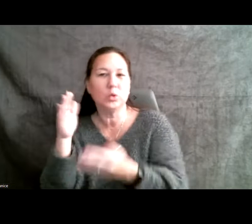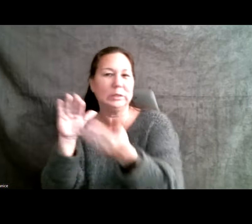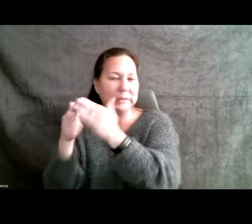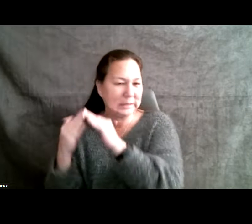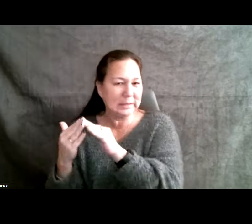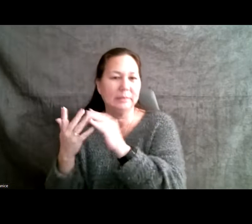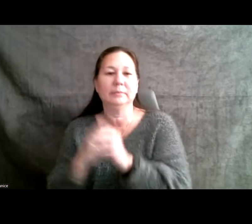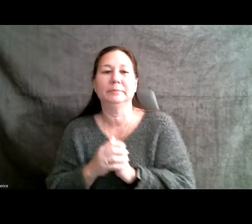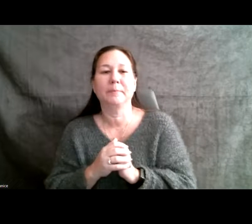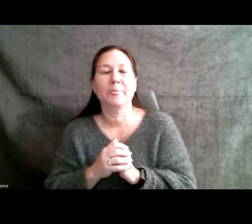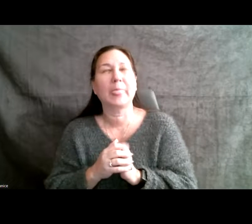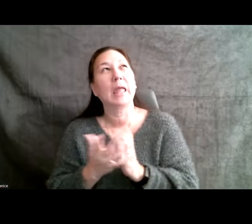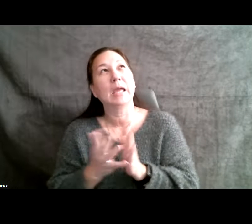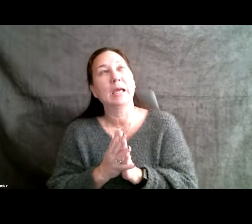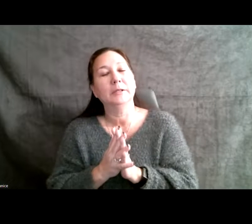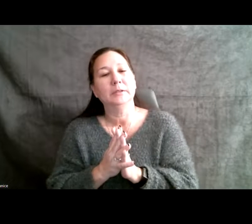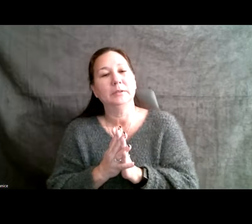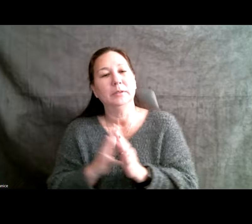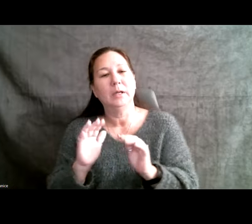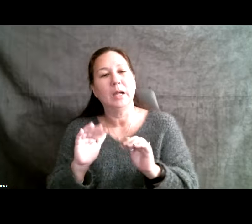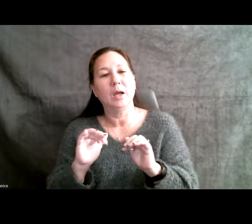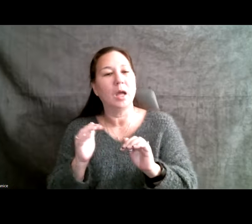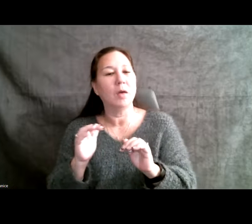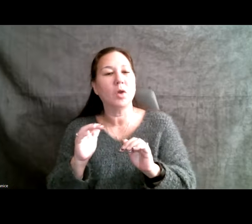can address the work of this group? Like,